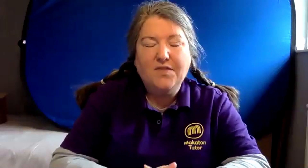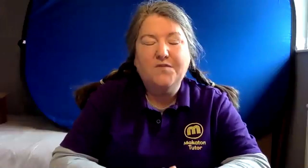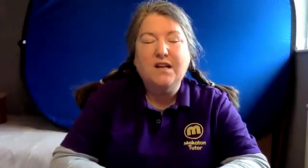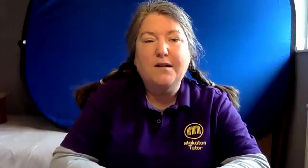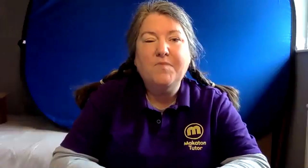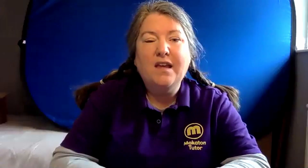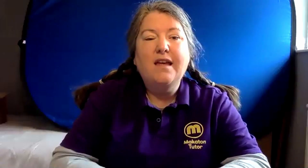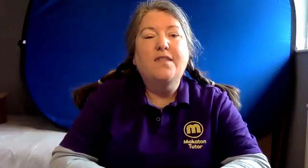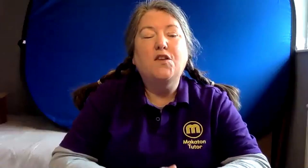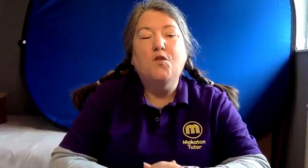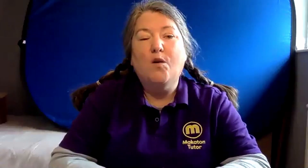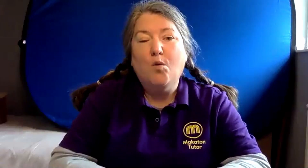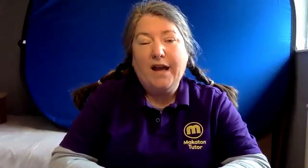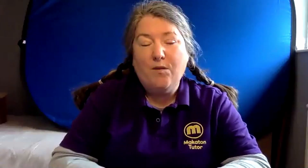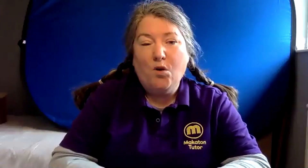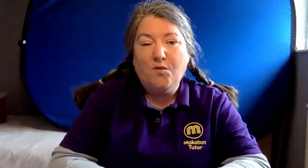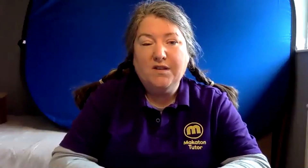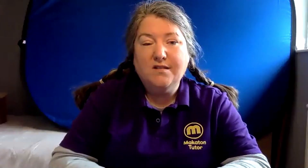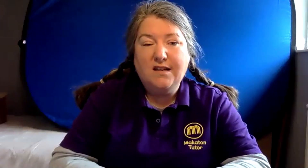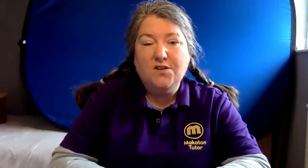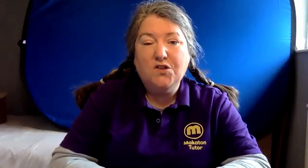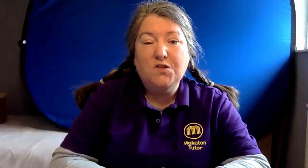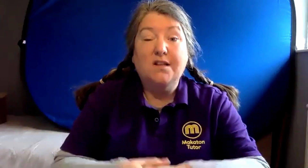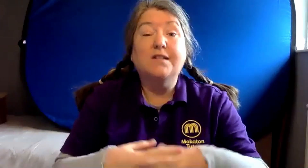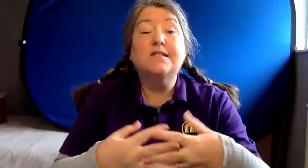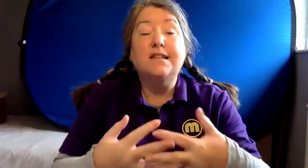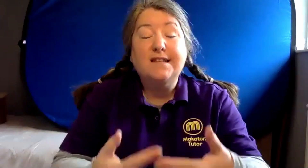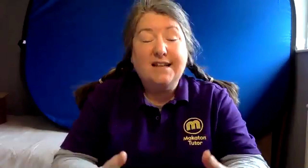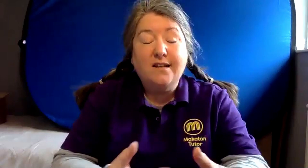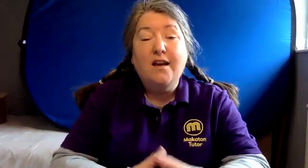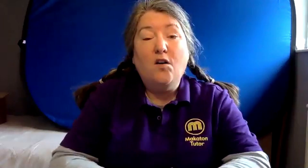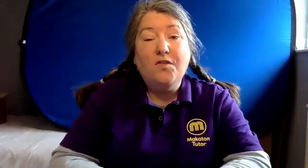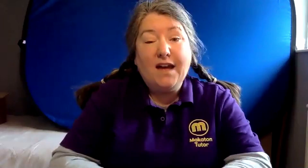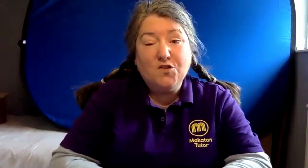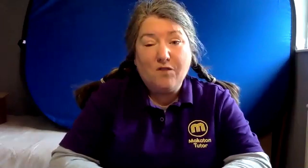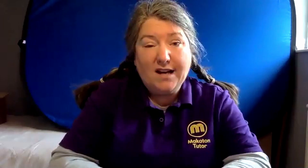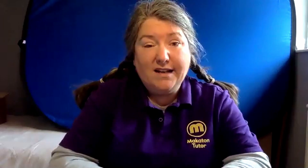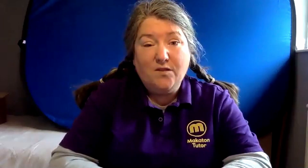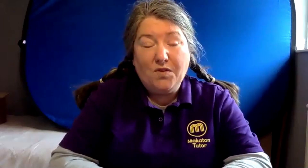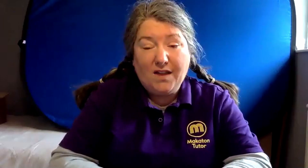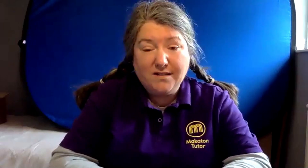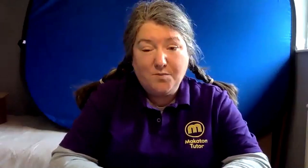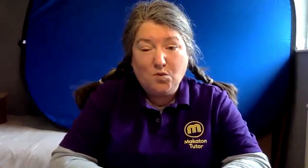of time. Then you go away and work with a senior tutor, sit in on their training with their